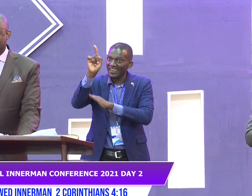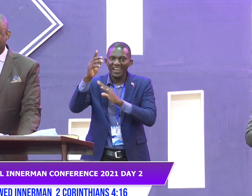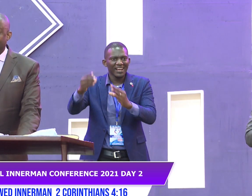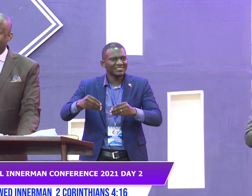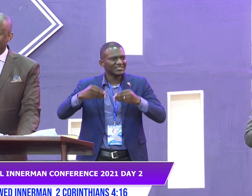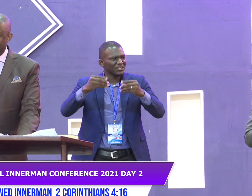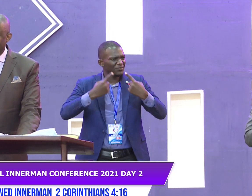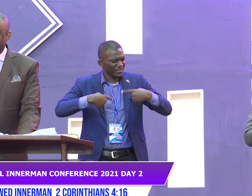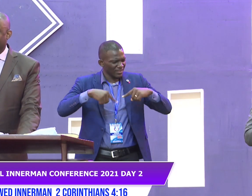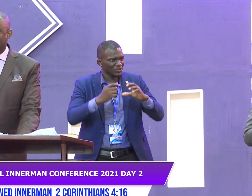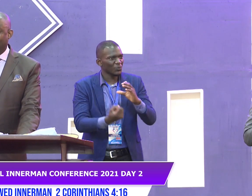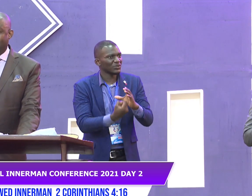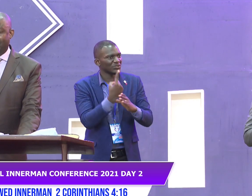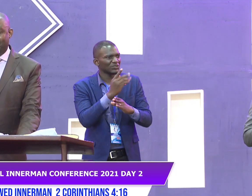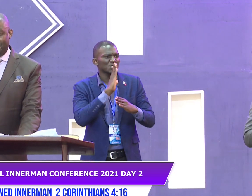one